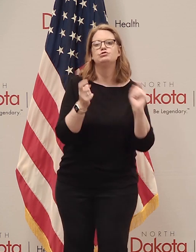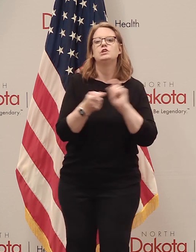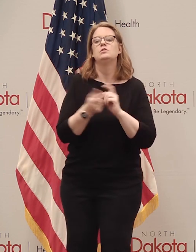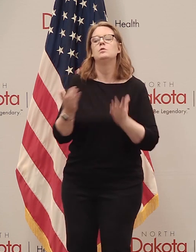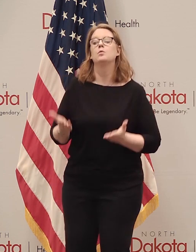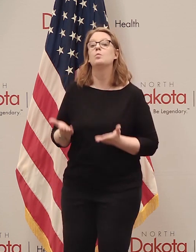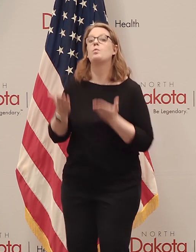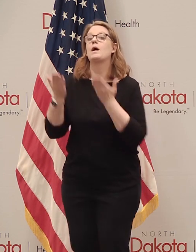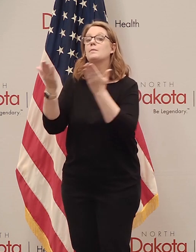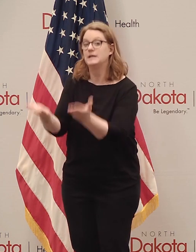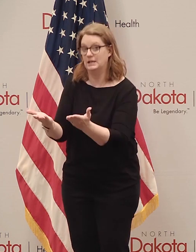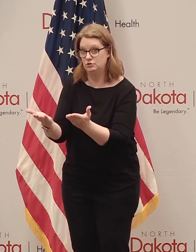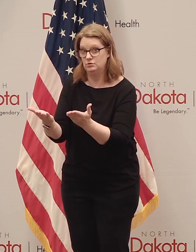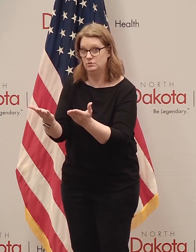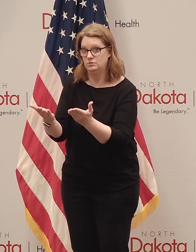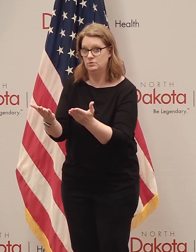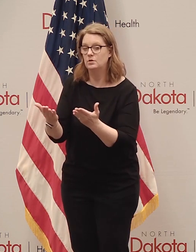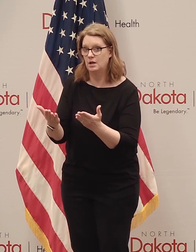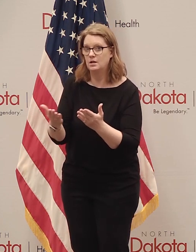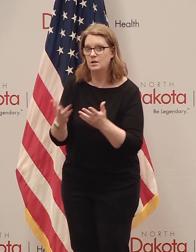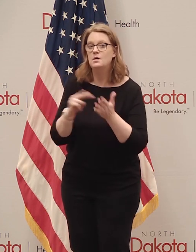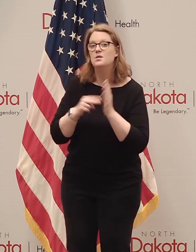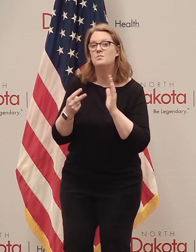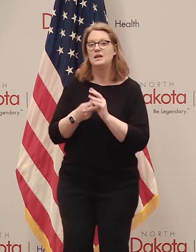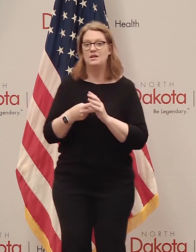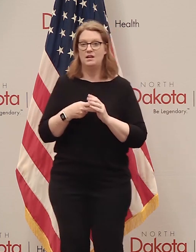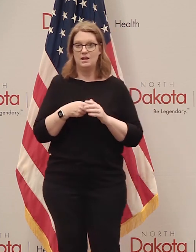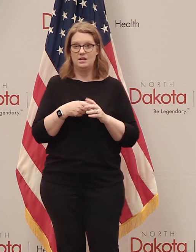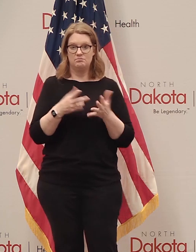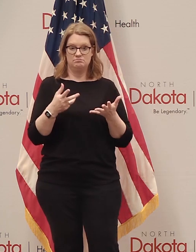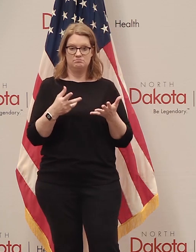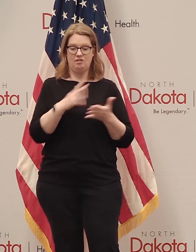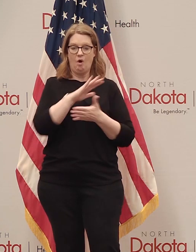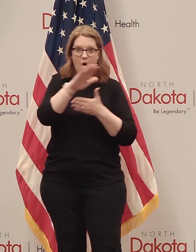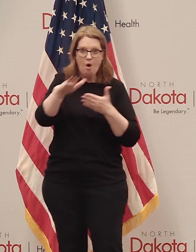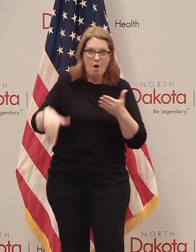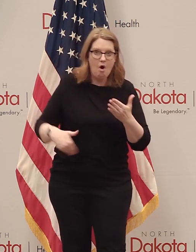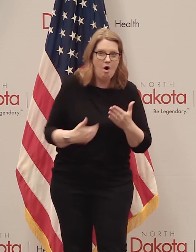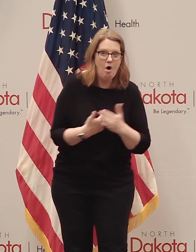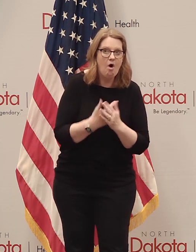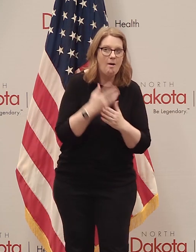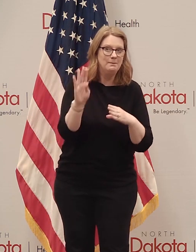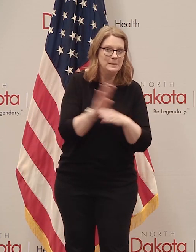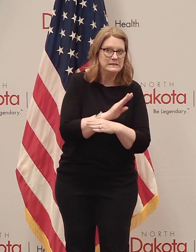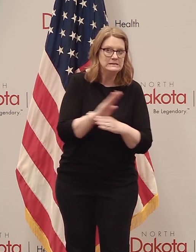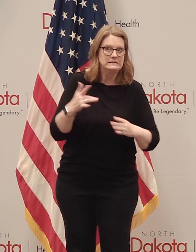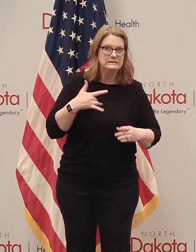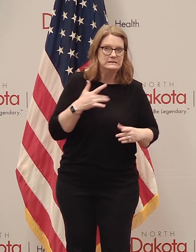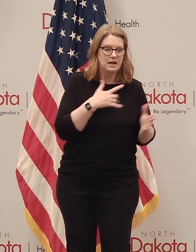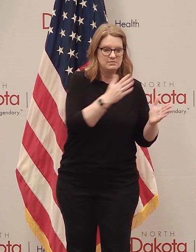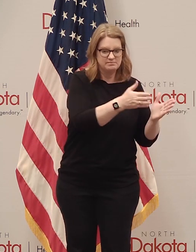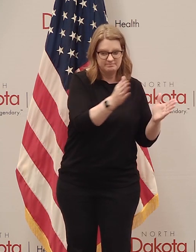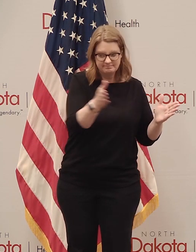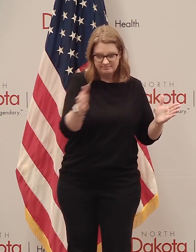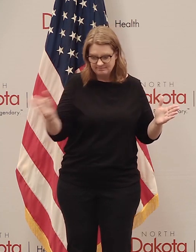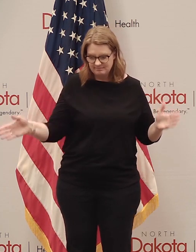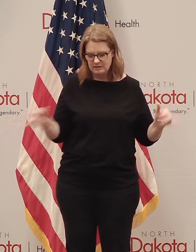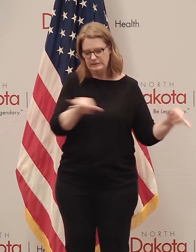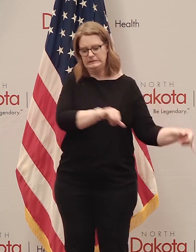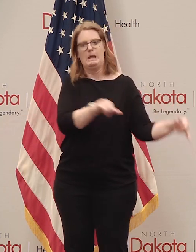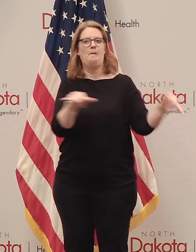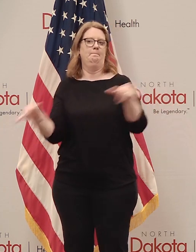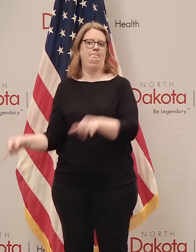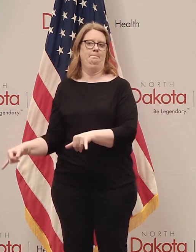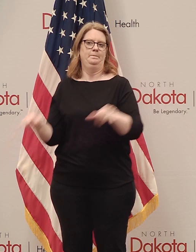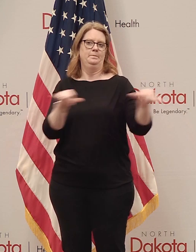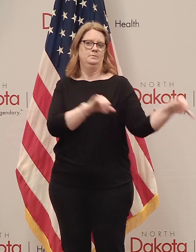rules, we can ensure consistency across all categories of business types and avoid